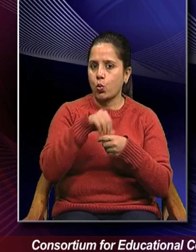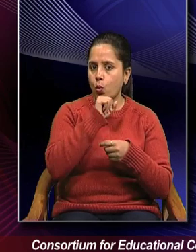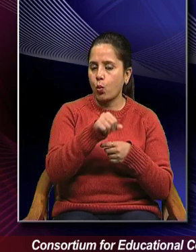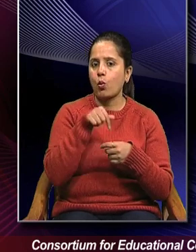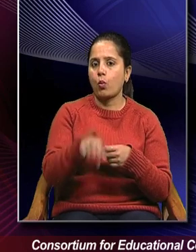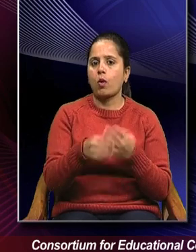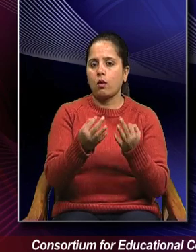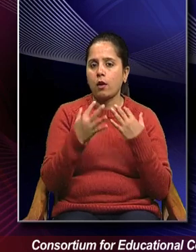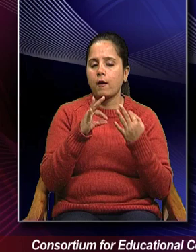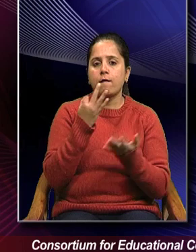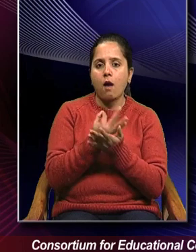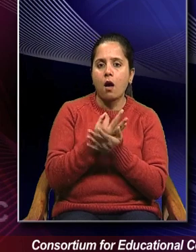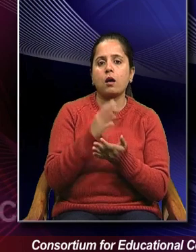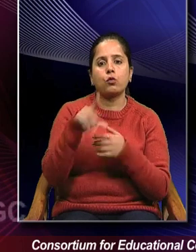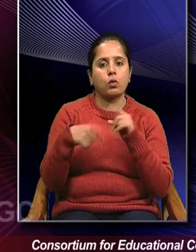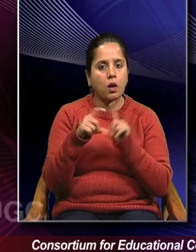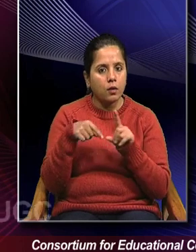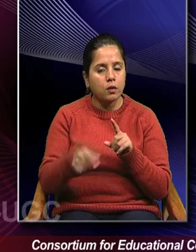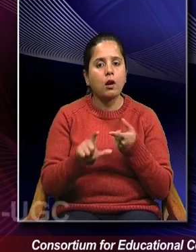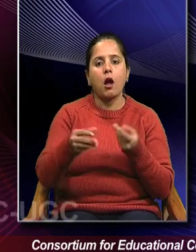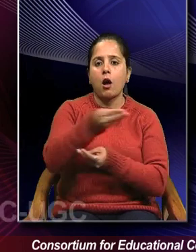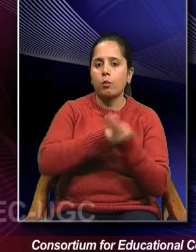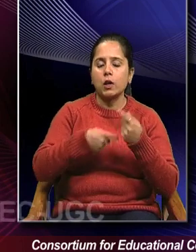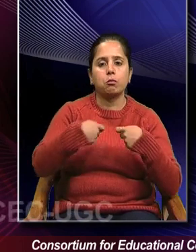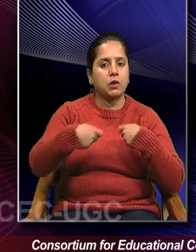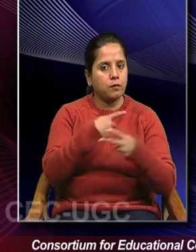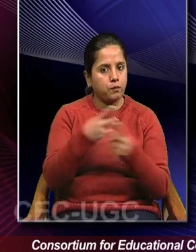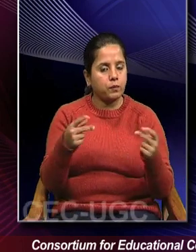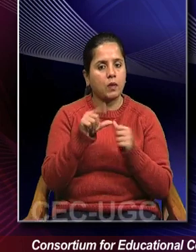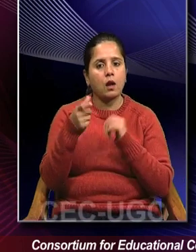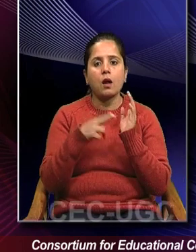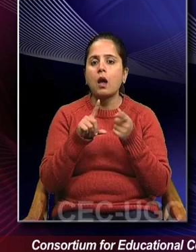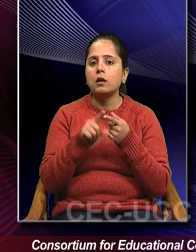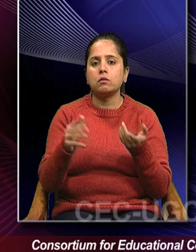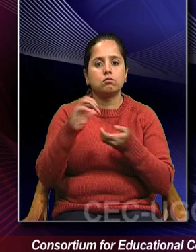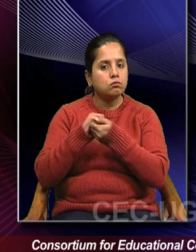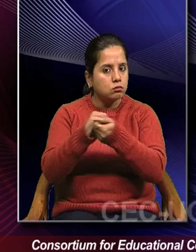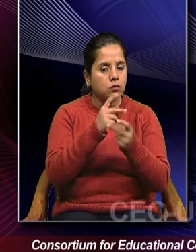mastery, financial credit, commercial enterprise, and alliance diplomacy as well.